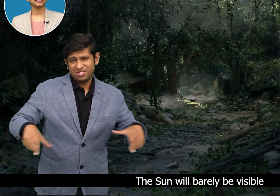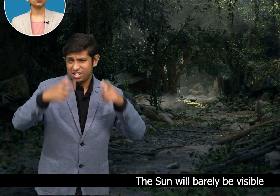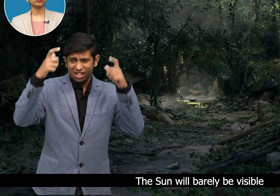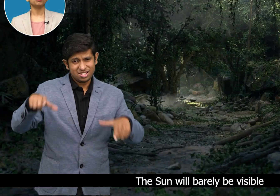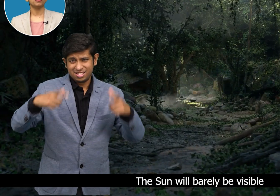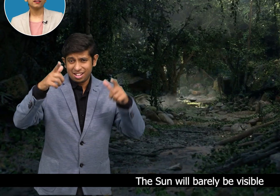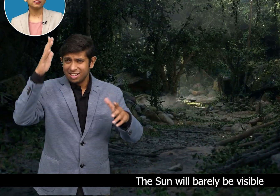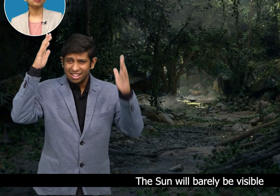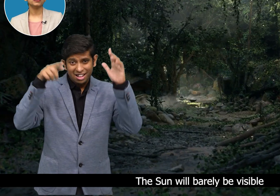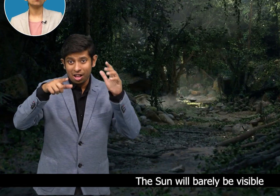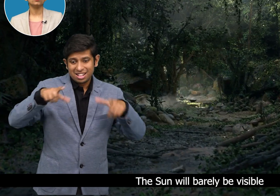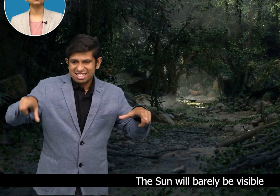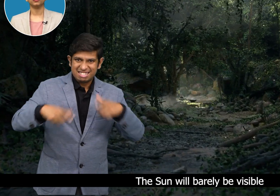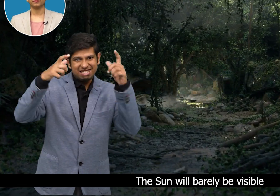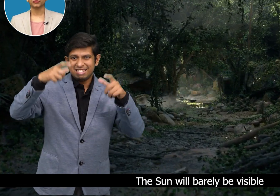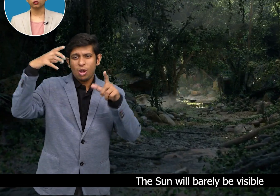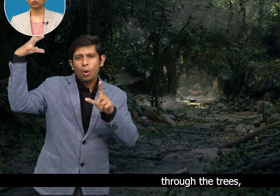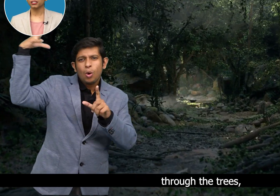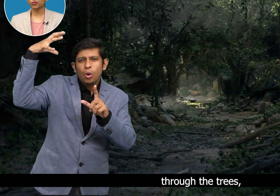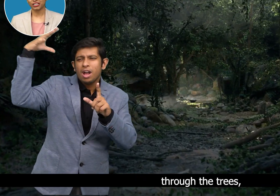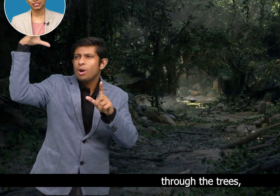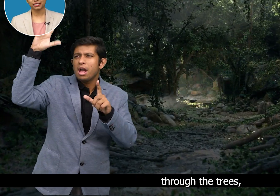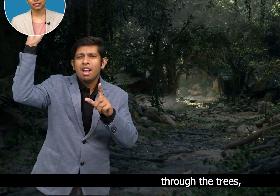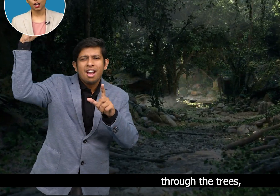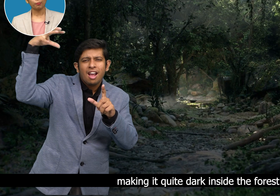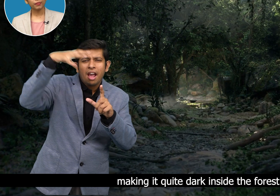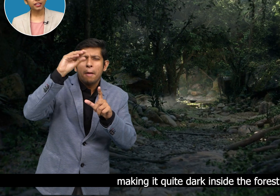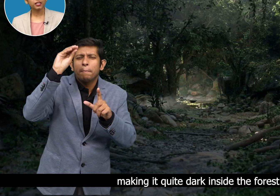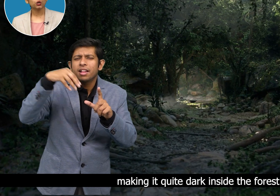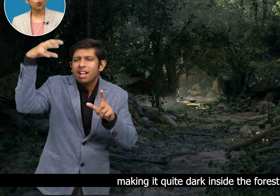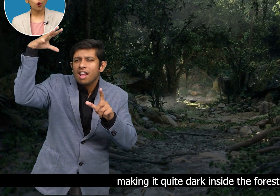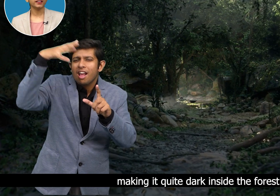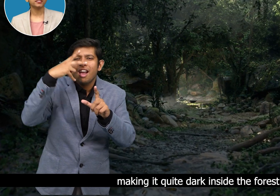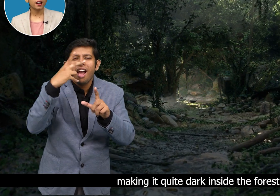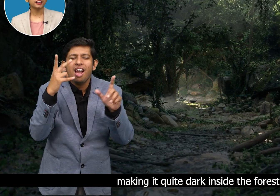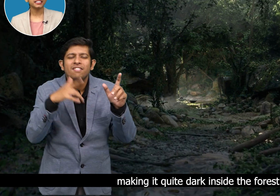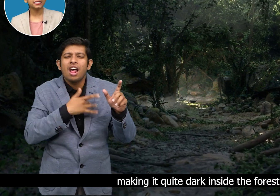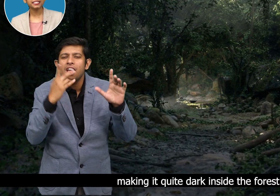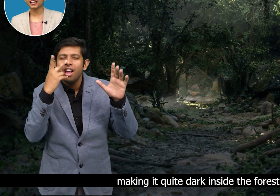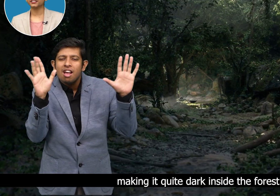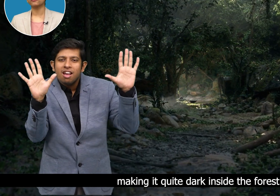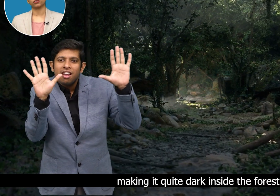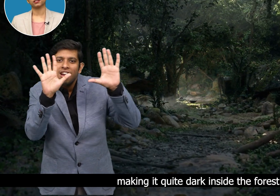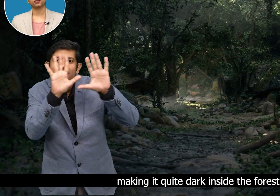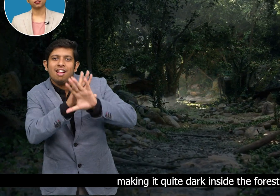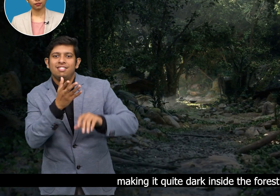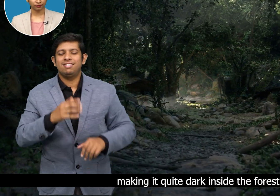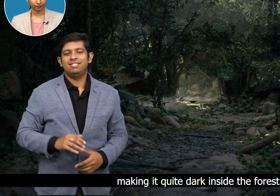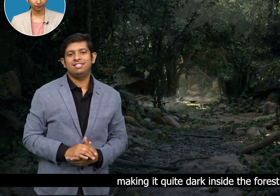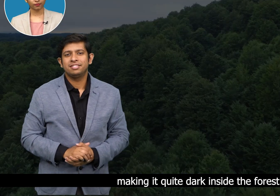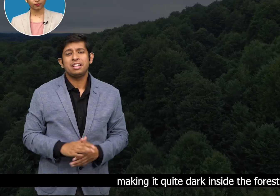The sun will barely be visible through the trees, making it quite dark inside the